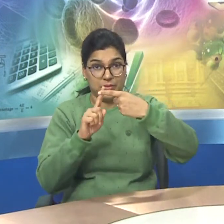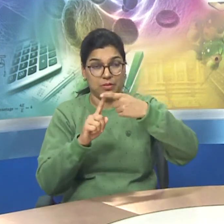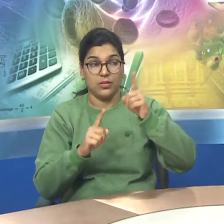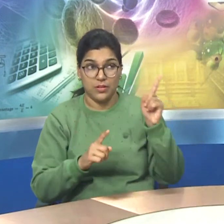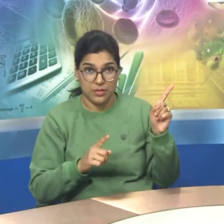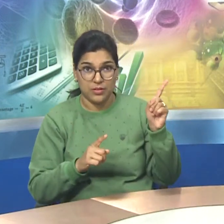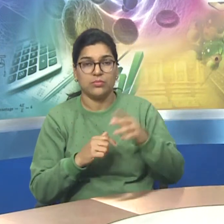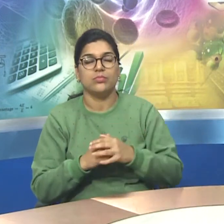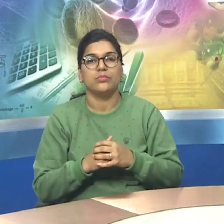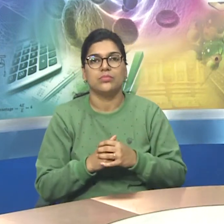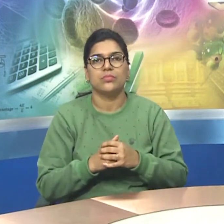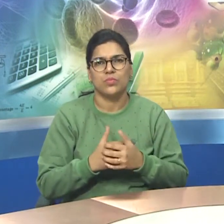First